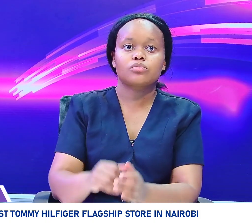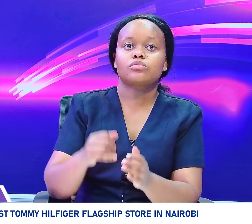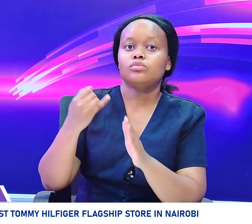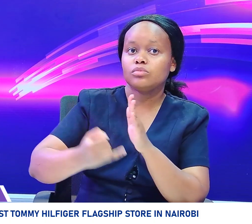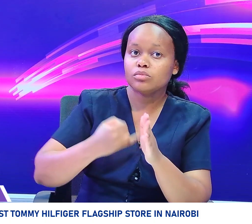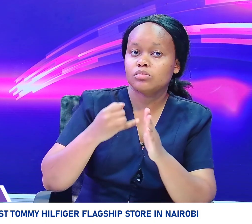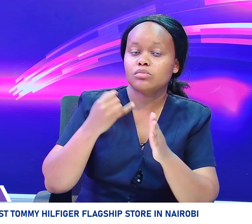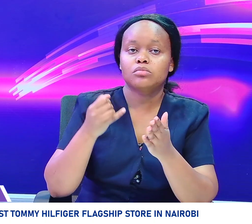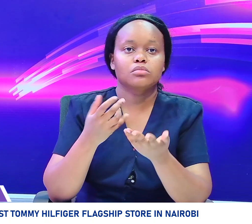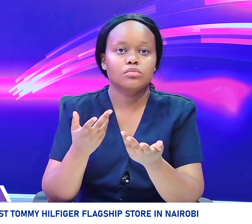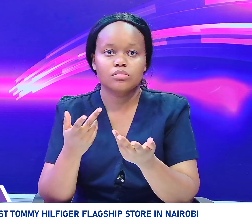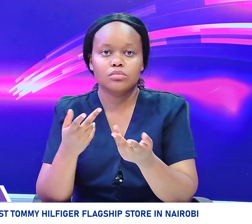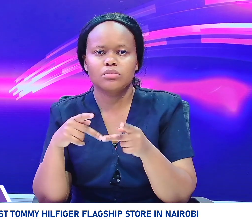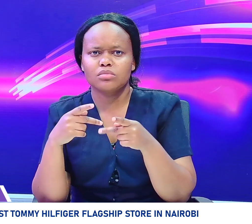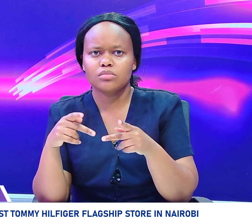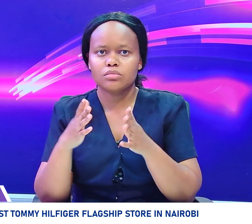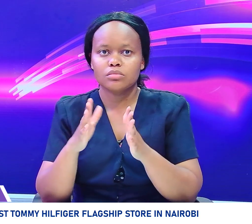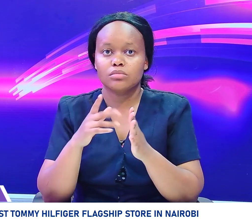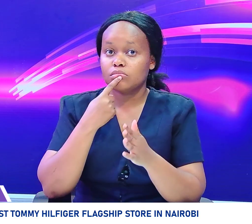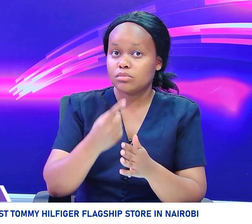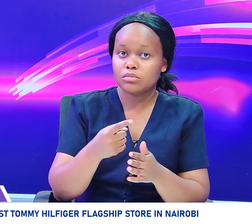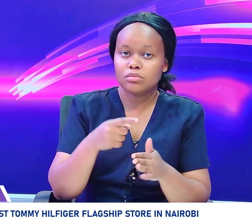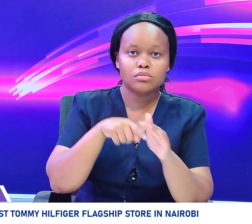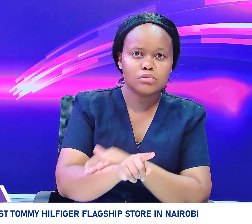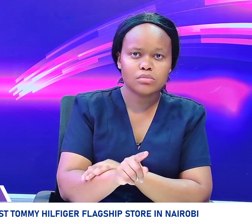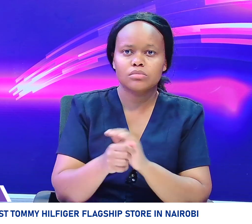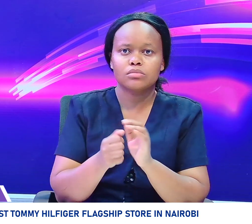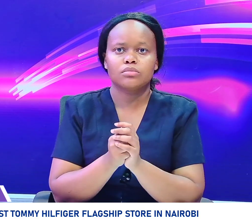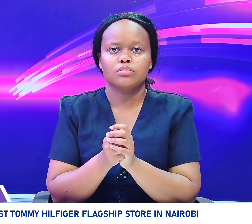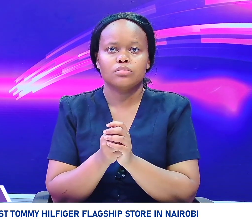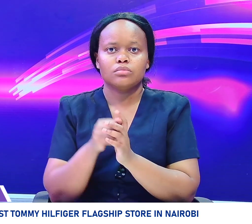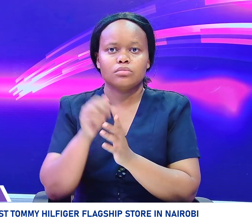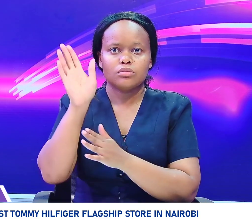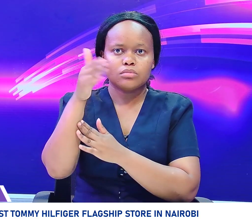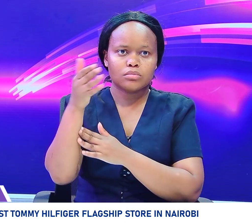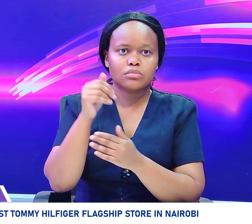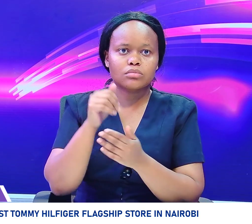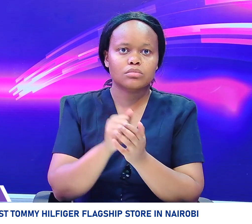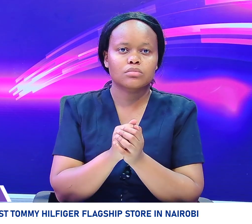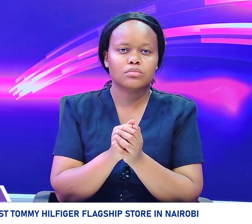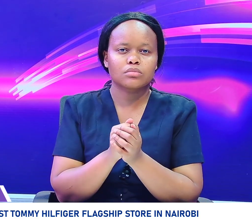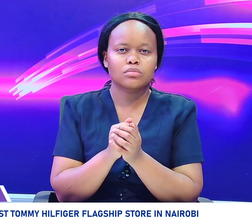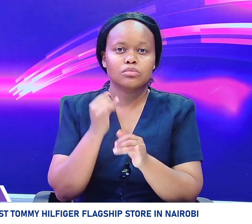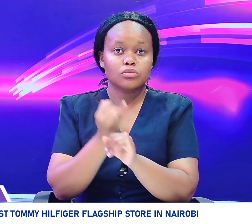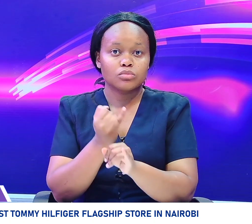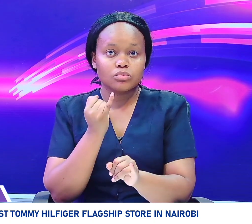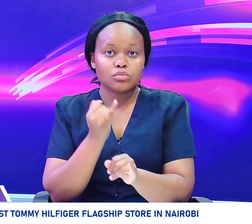Industry players says that the entry of the flagship store is expected to simulate job creation, enhance skills